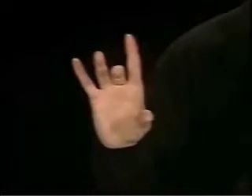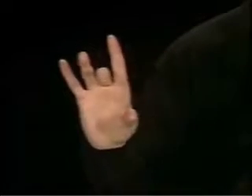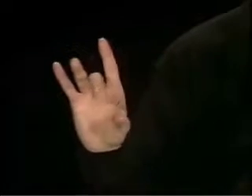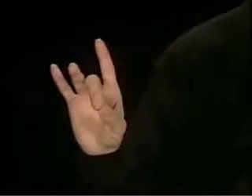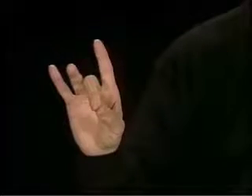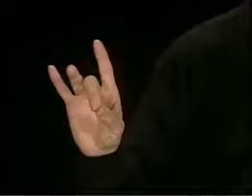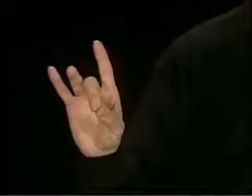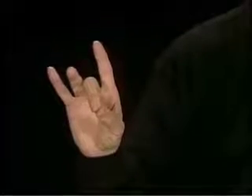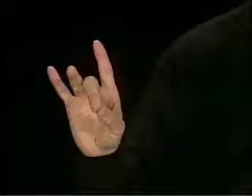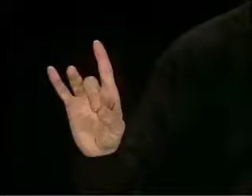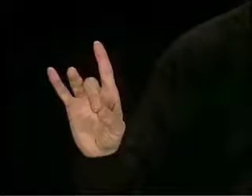78,